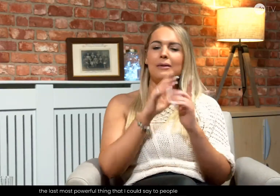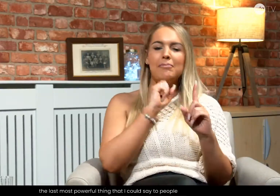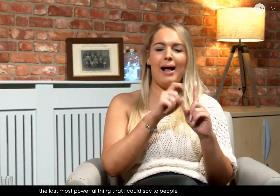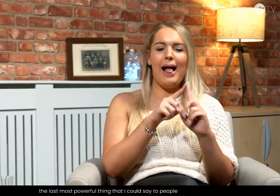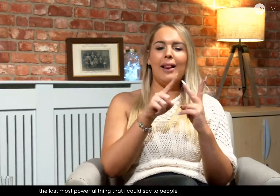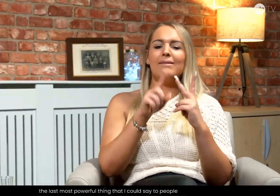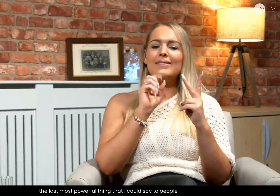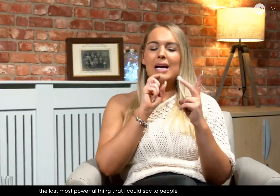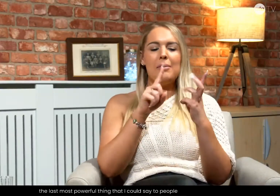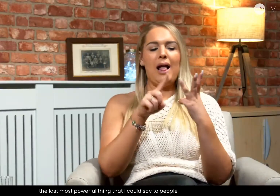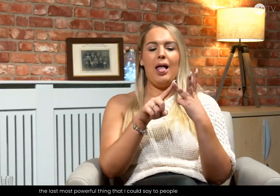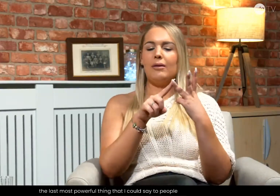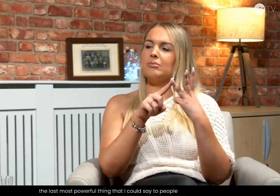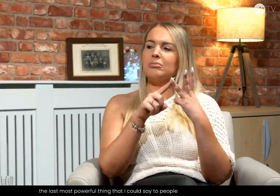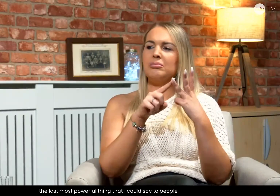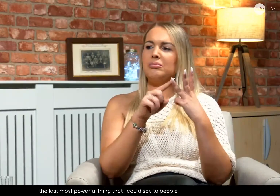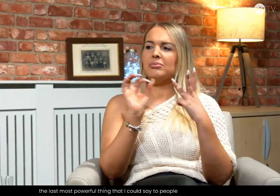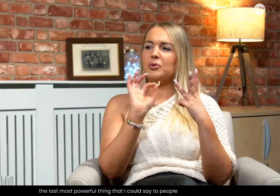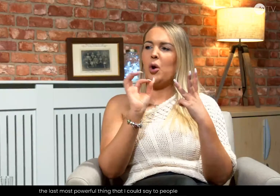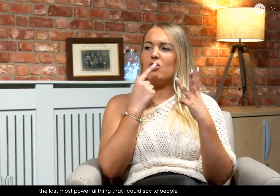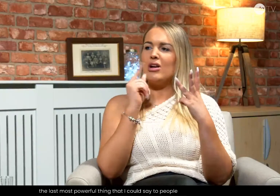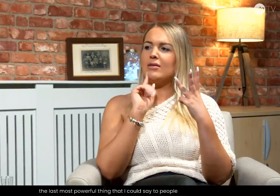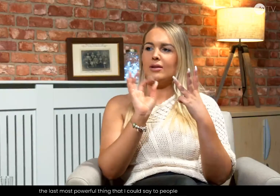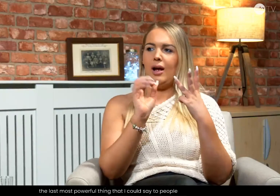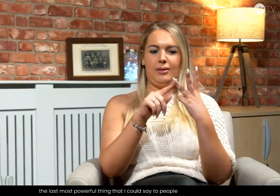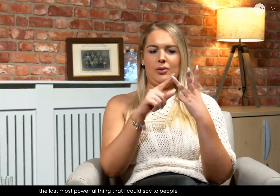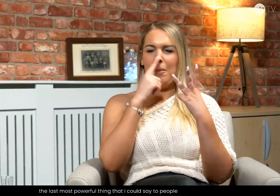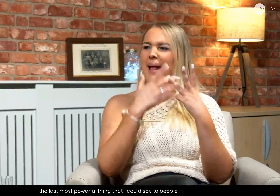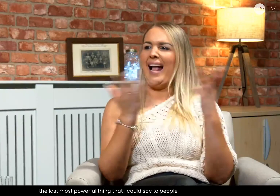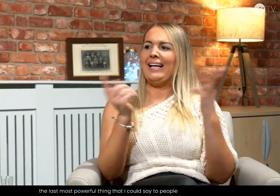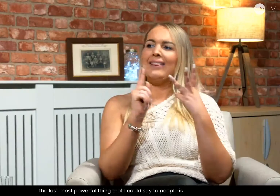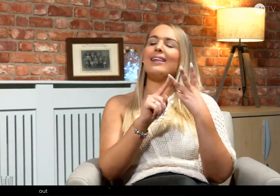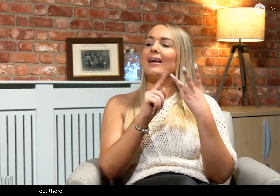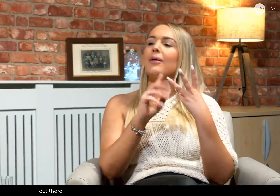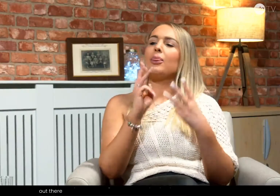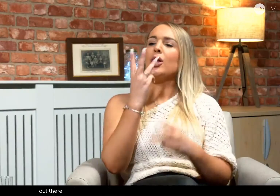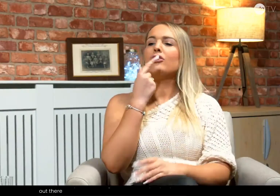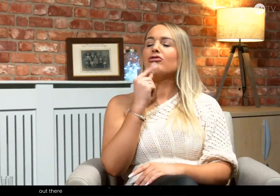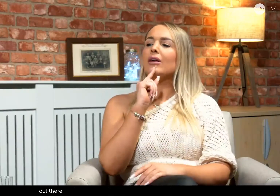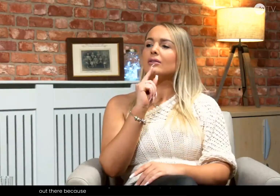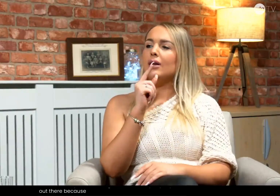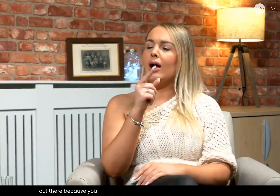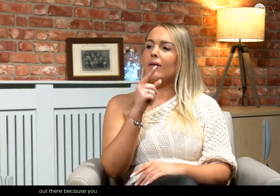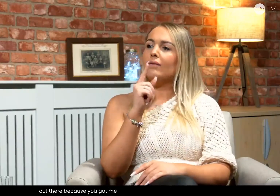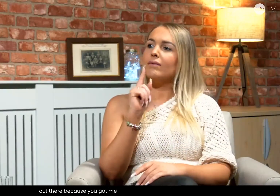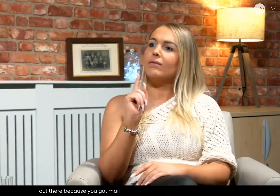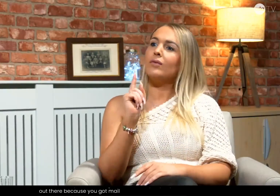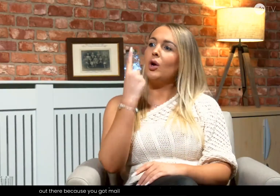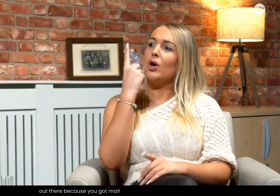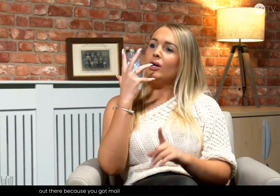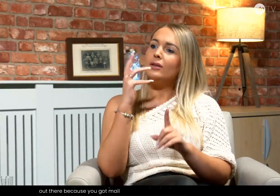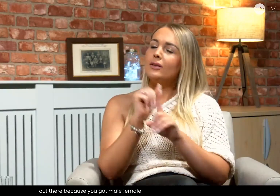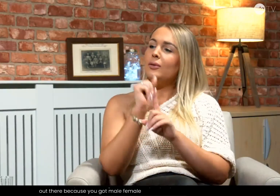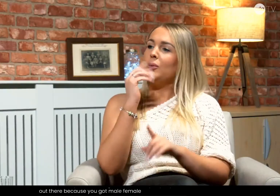their third gender is out there, because you've got male, female, and then you've got someone who